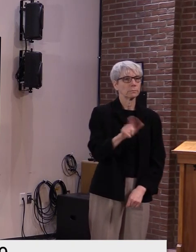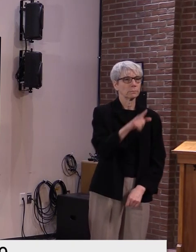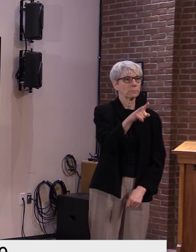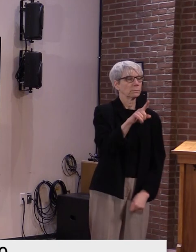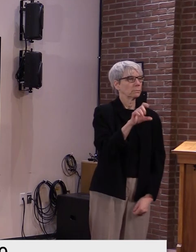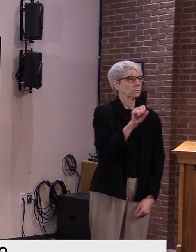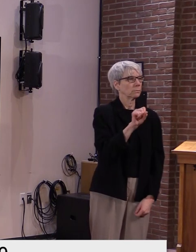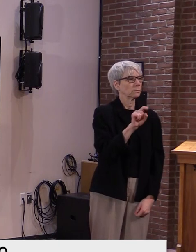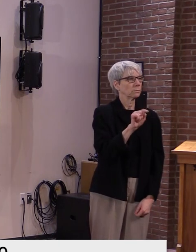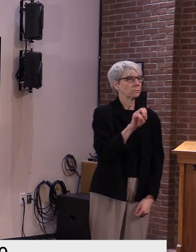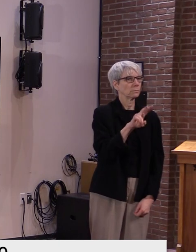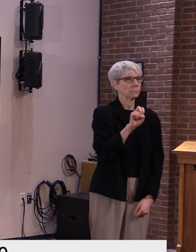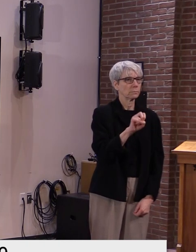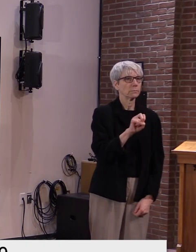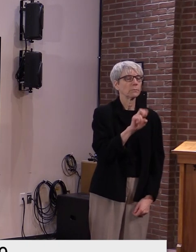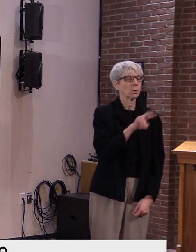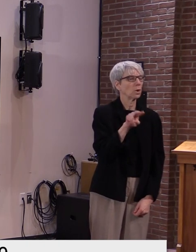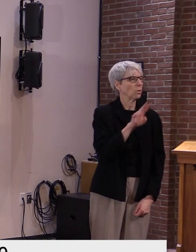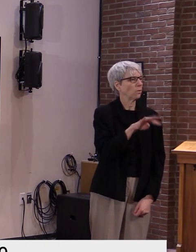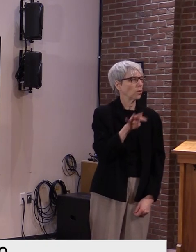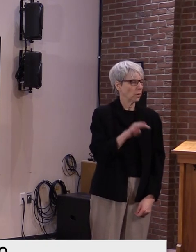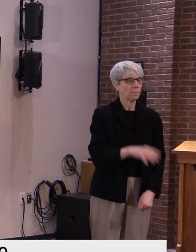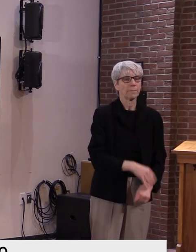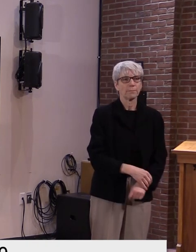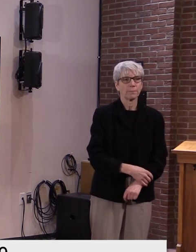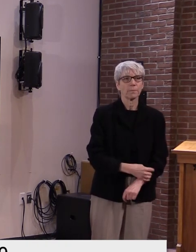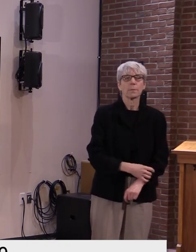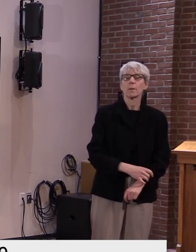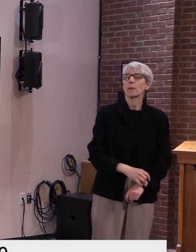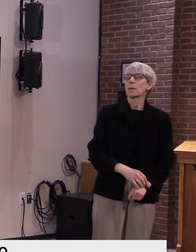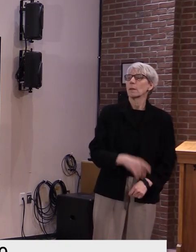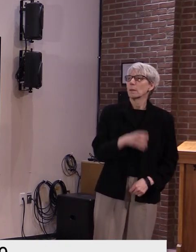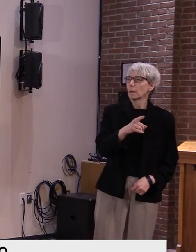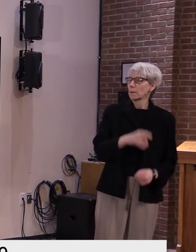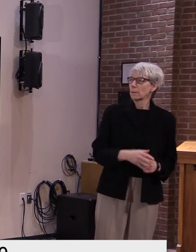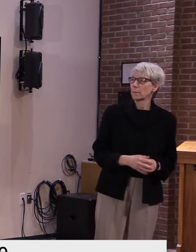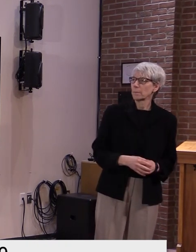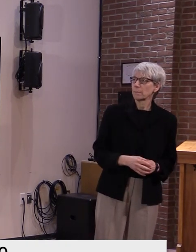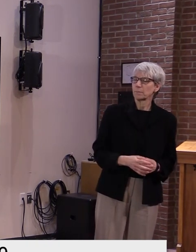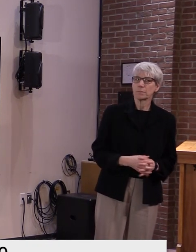Governor, again, on the expiration of the